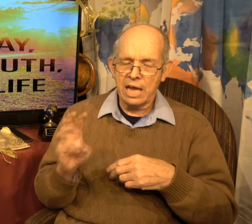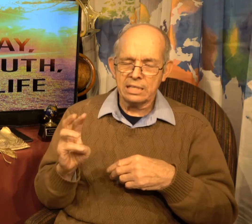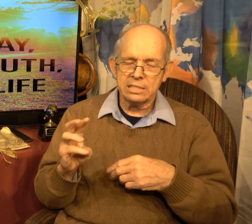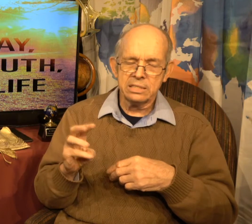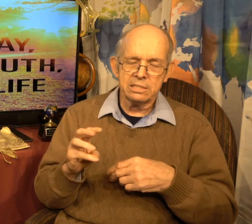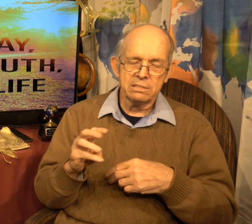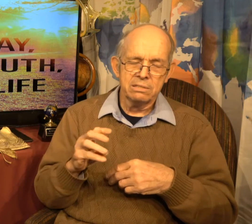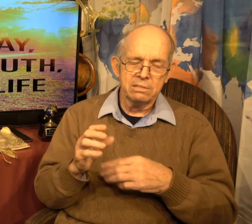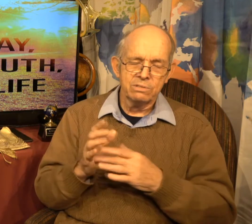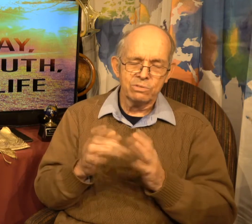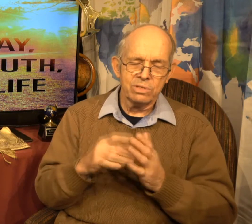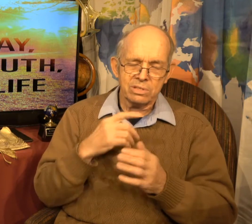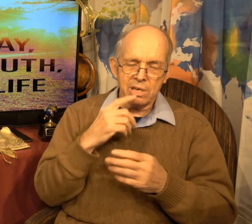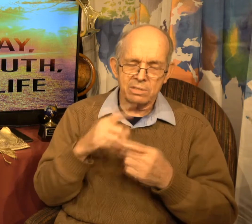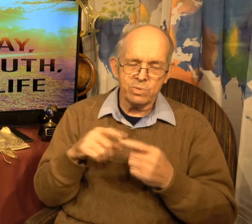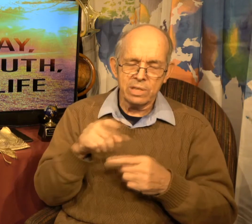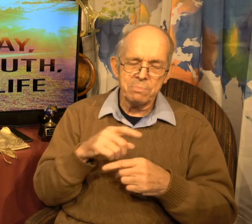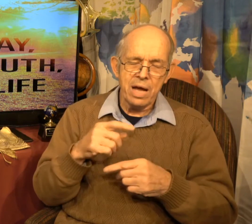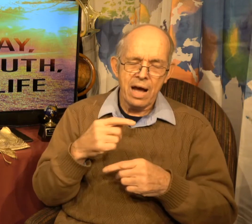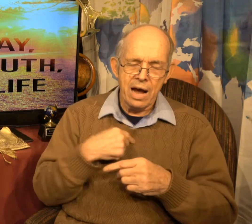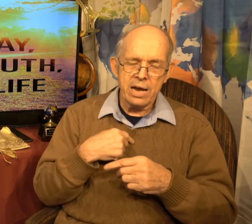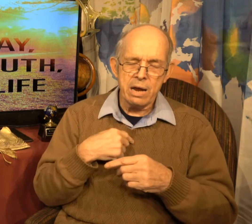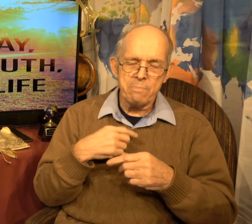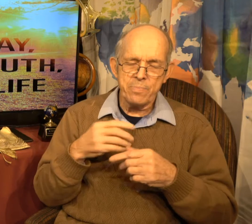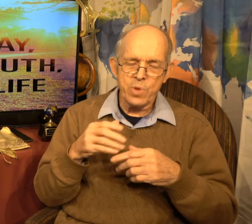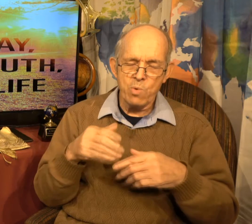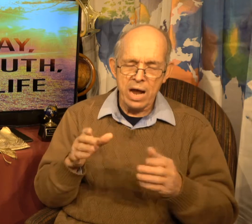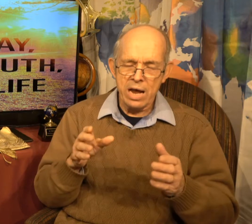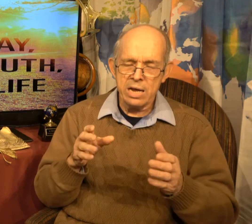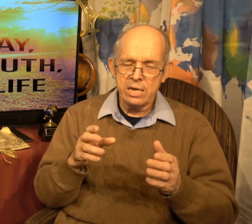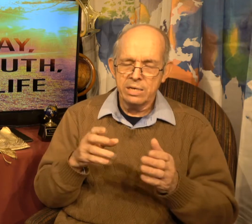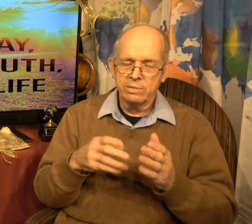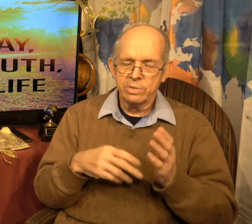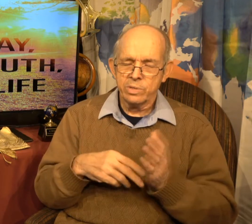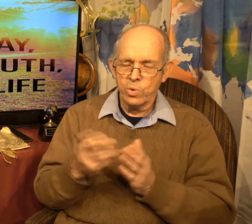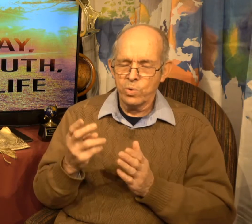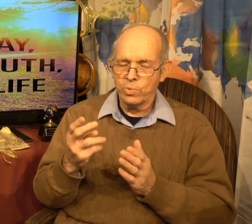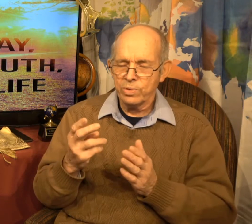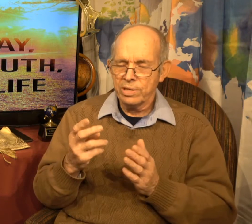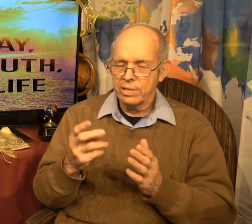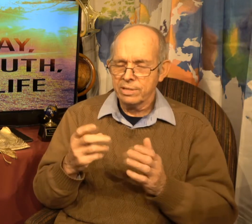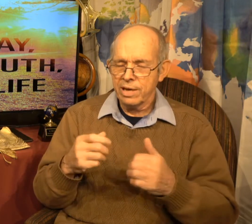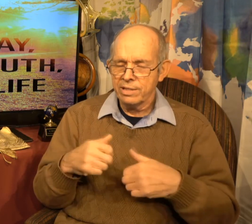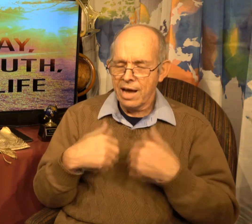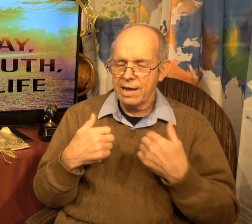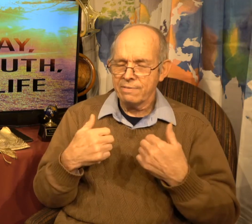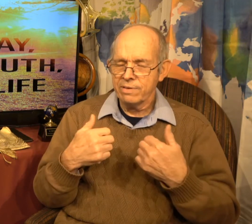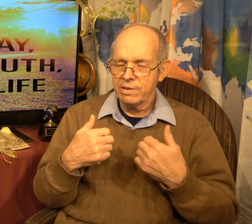says, He says to them, I am the way, the truth, the night.